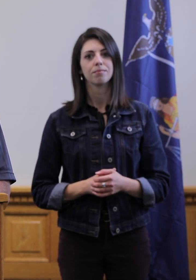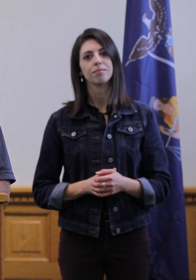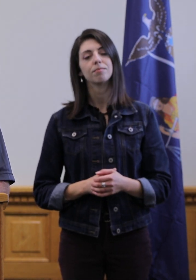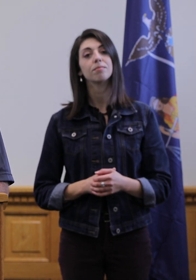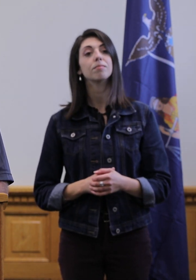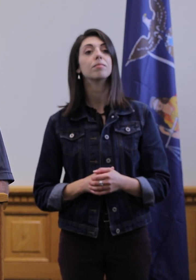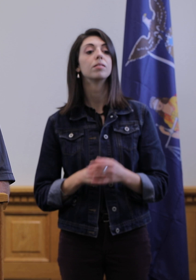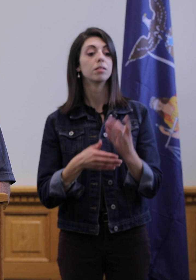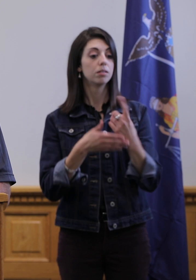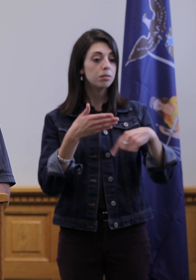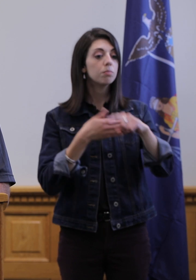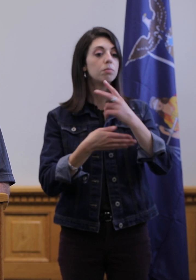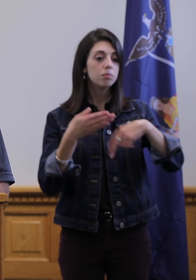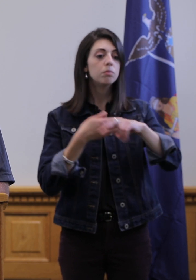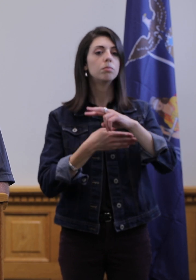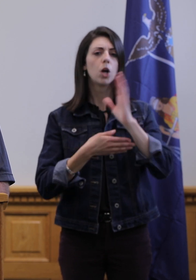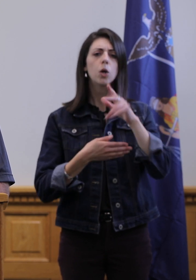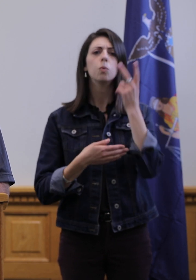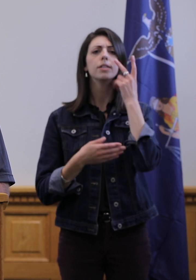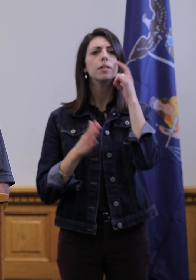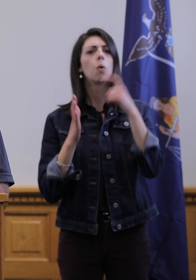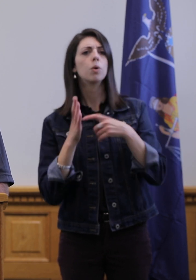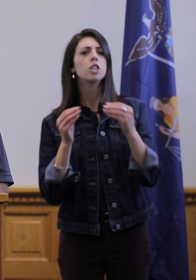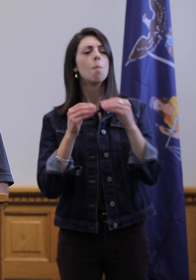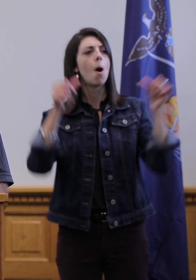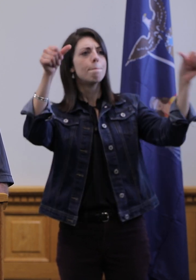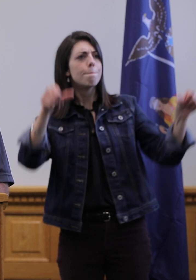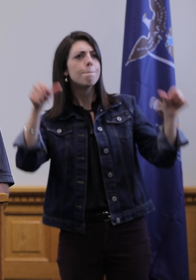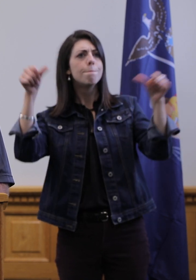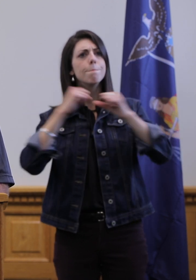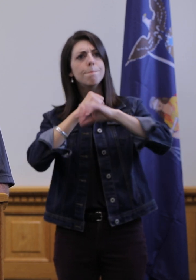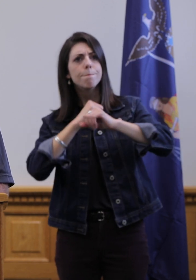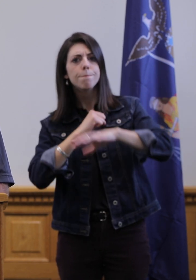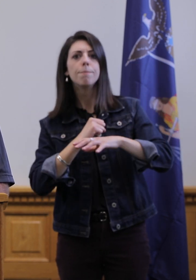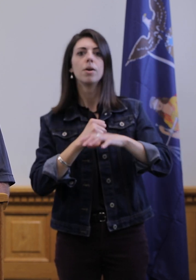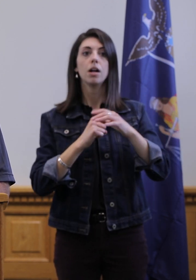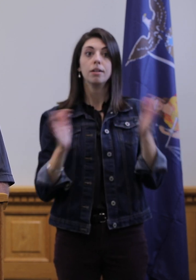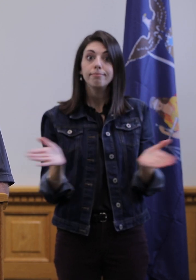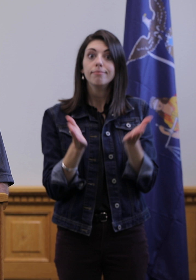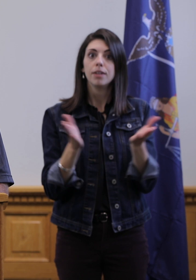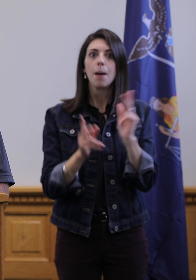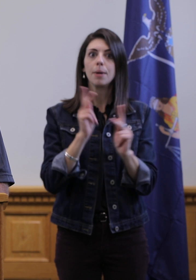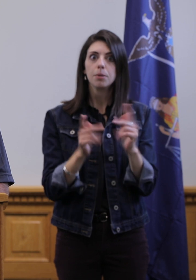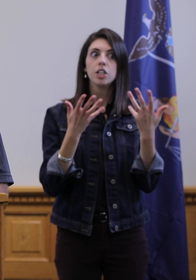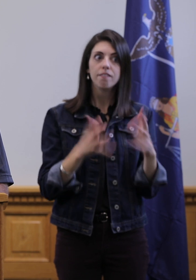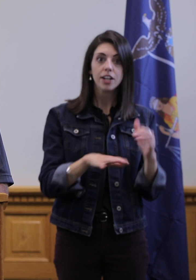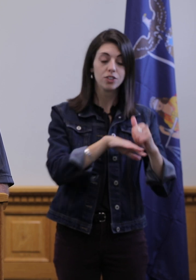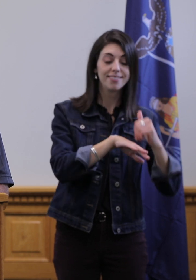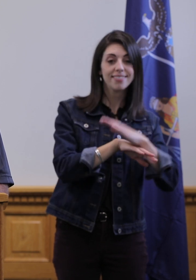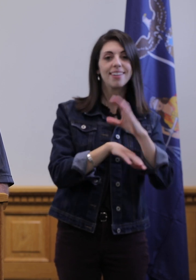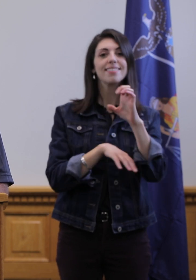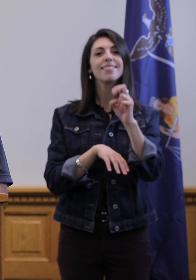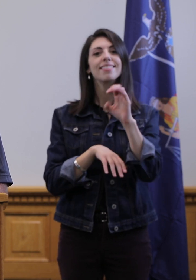Over the next few weeks, you'll see billboards and ads around the county encouraging people to complete their census form. I'm happy to see that we have improved